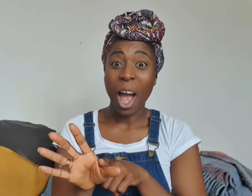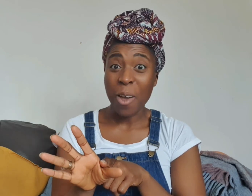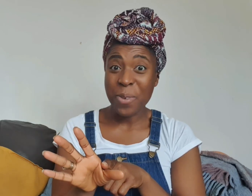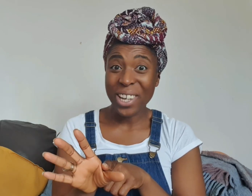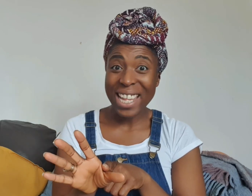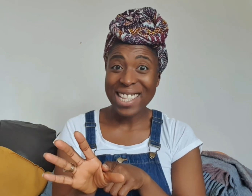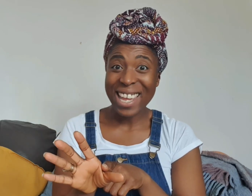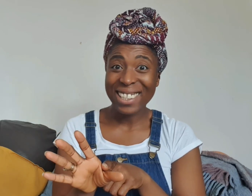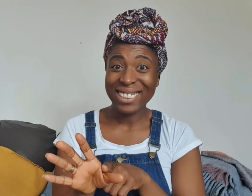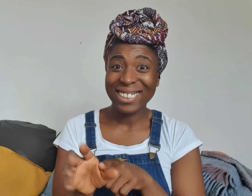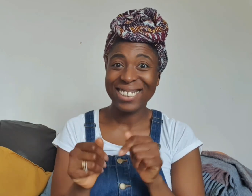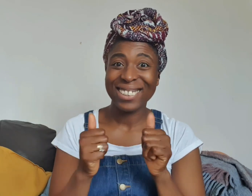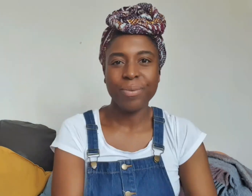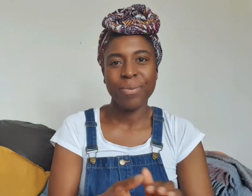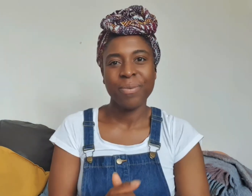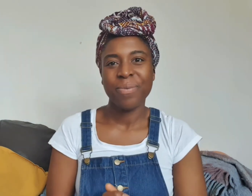Hope you're getting it.